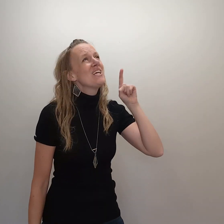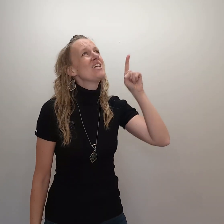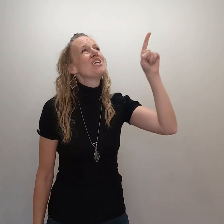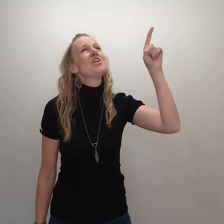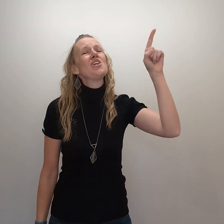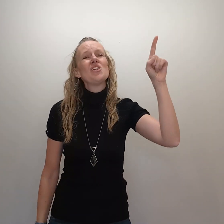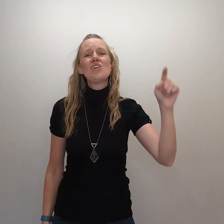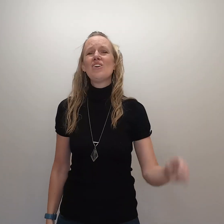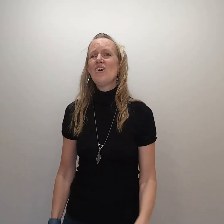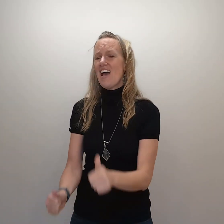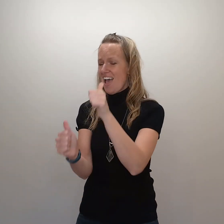need you.